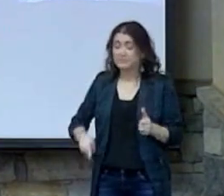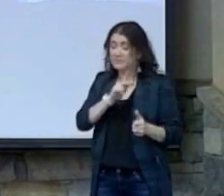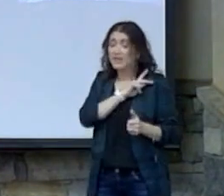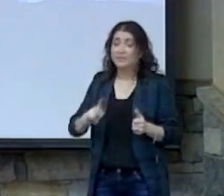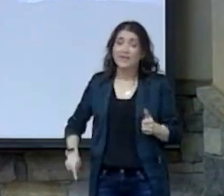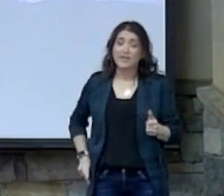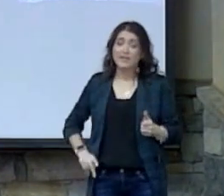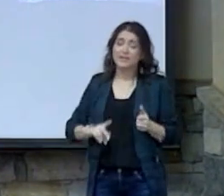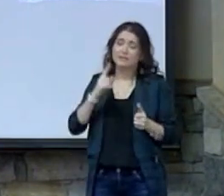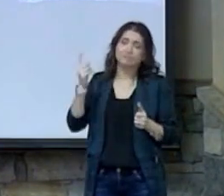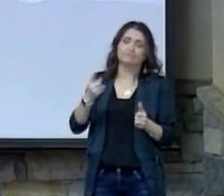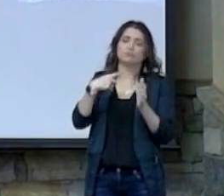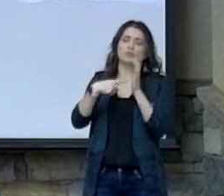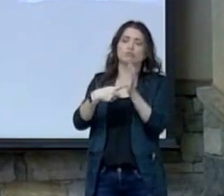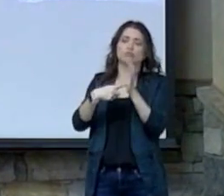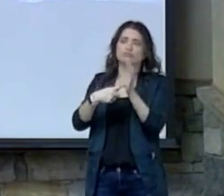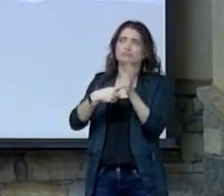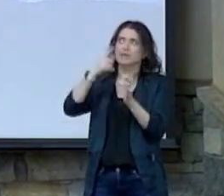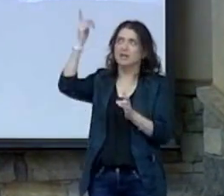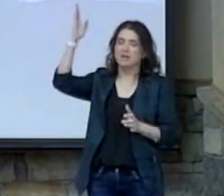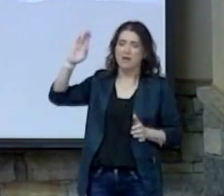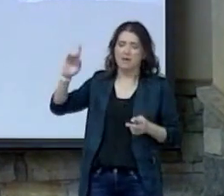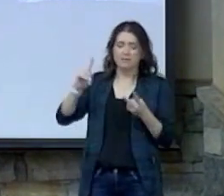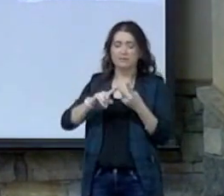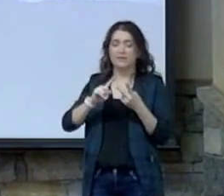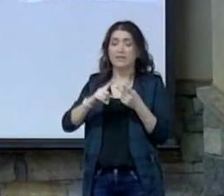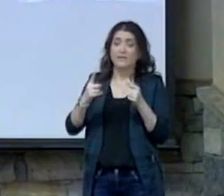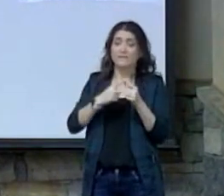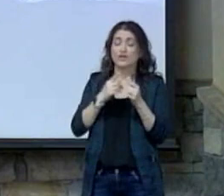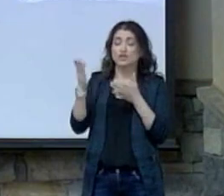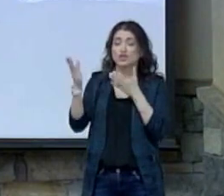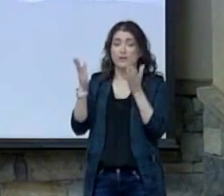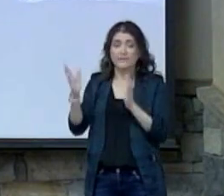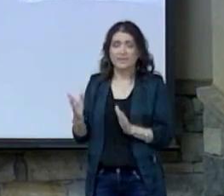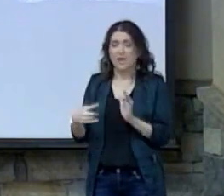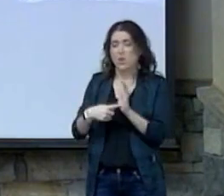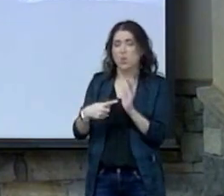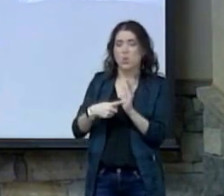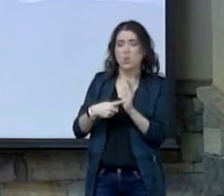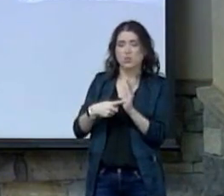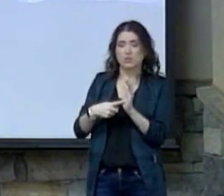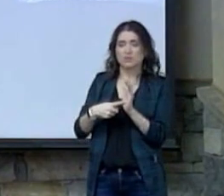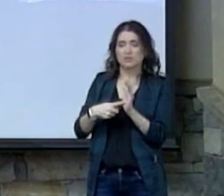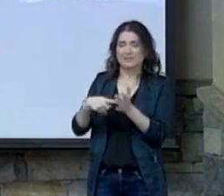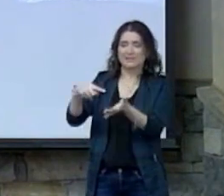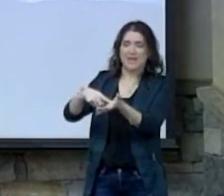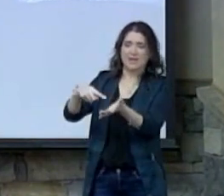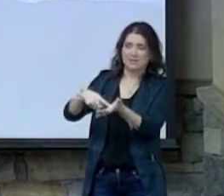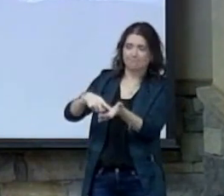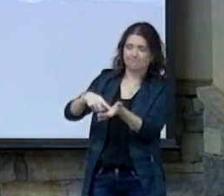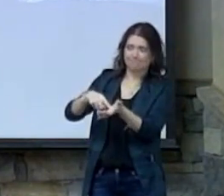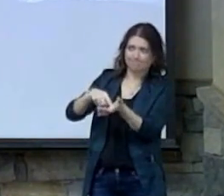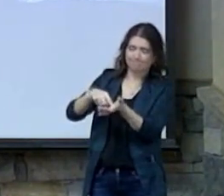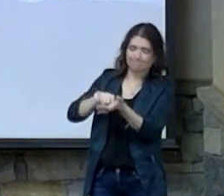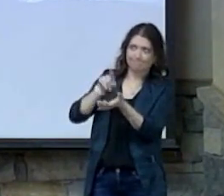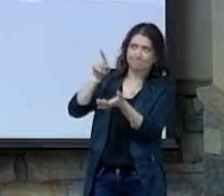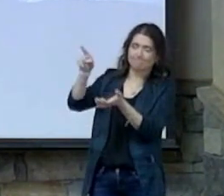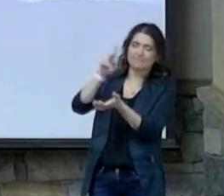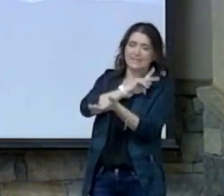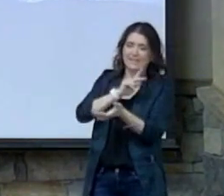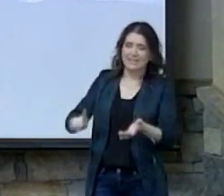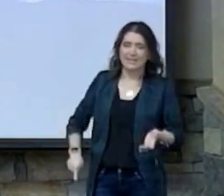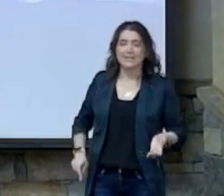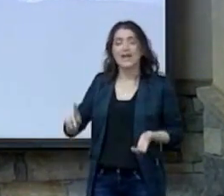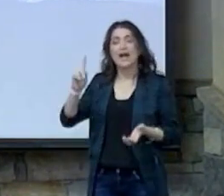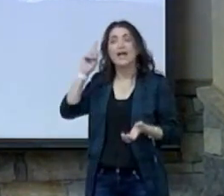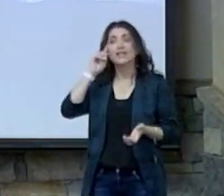will represent God. The first servant that owes the debt to the king. I think God is intending for